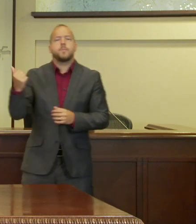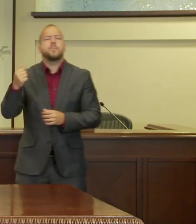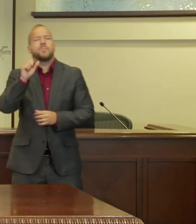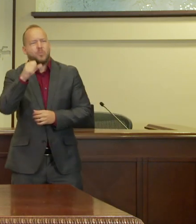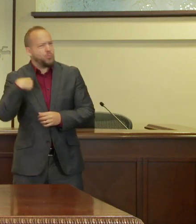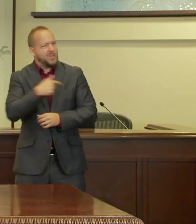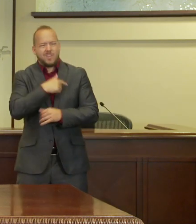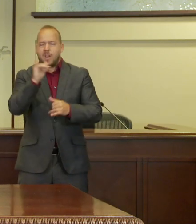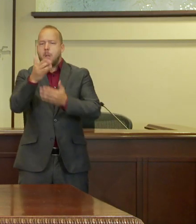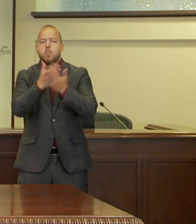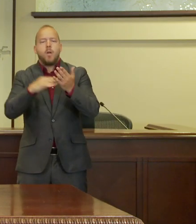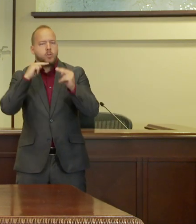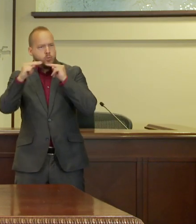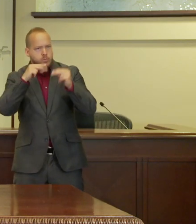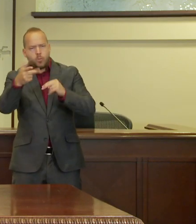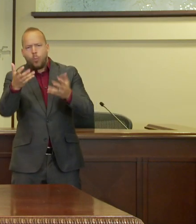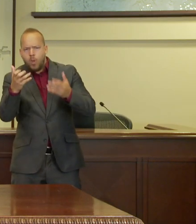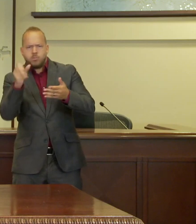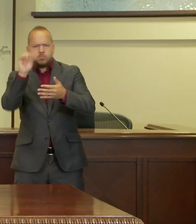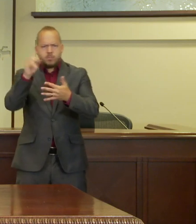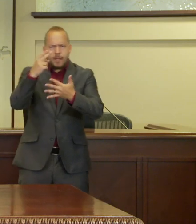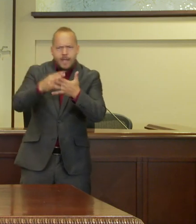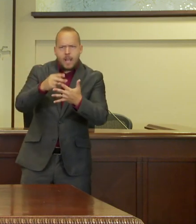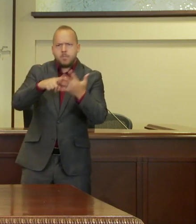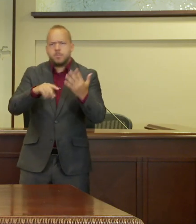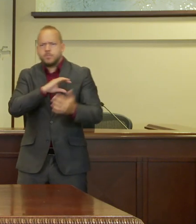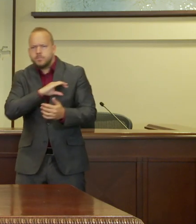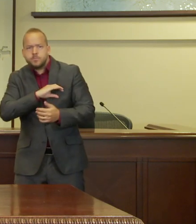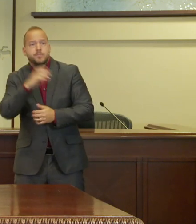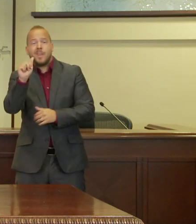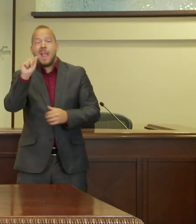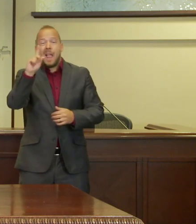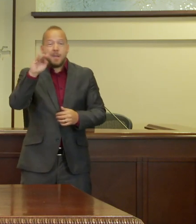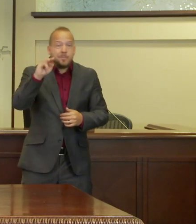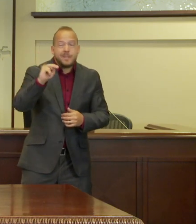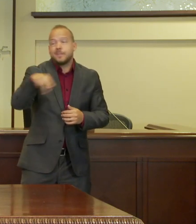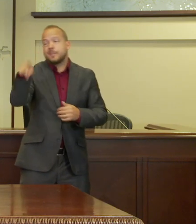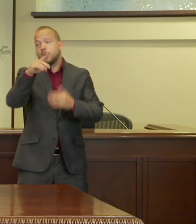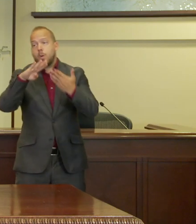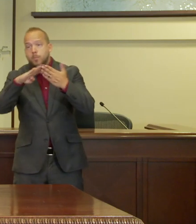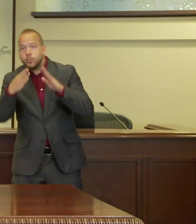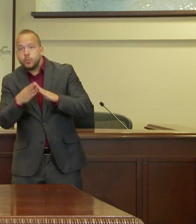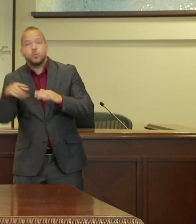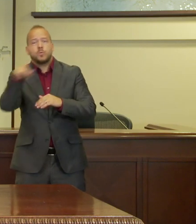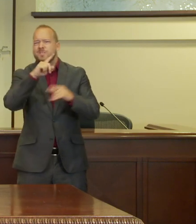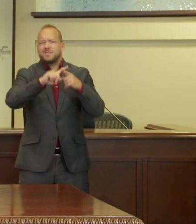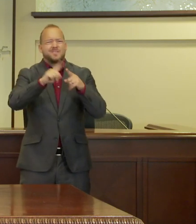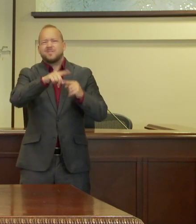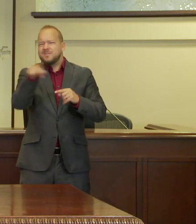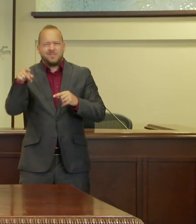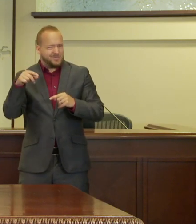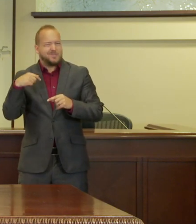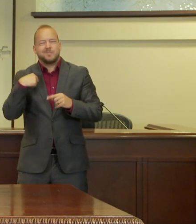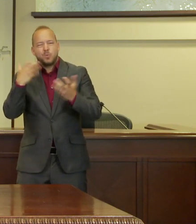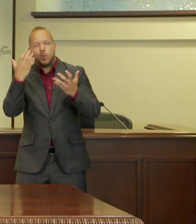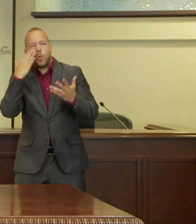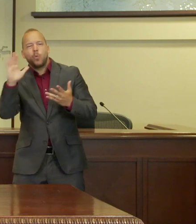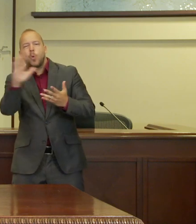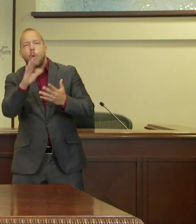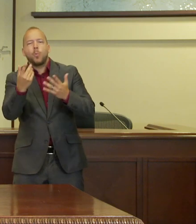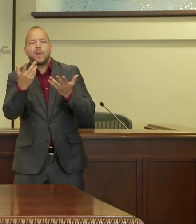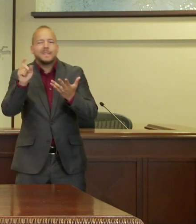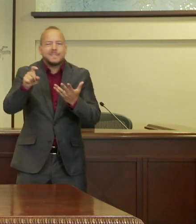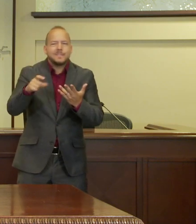that I and my administration and the community have long prioritized questions around